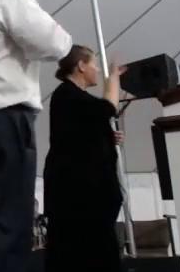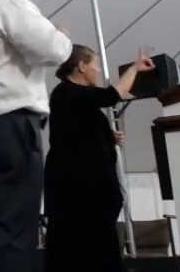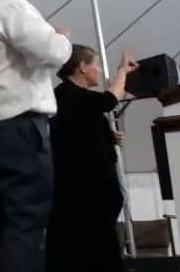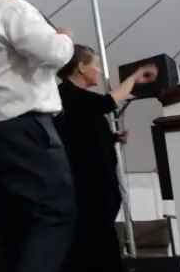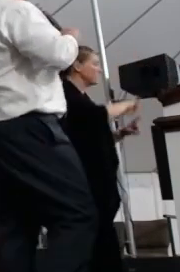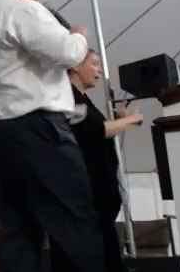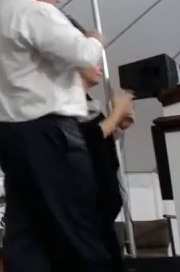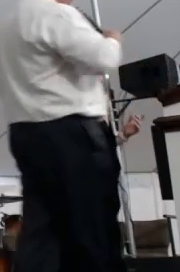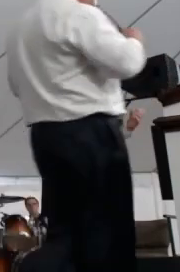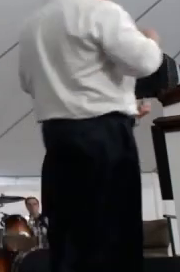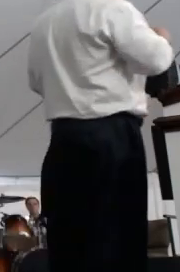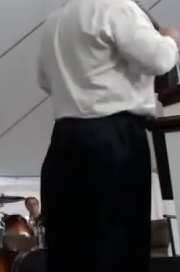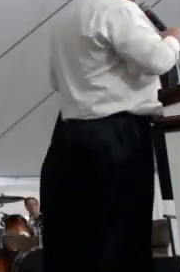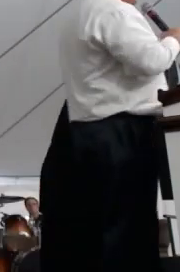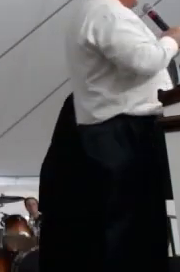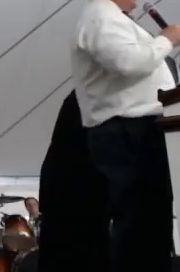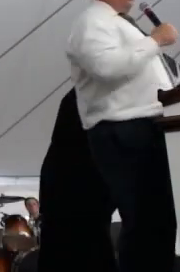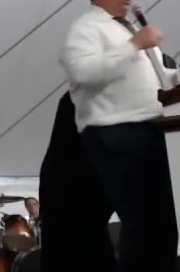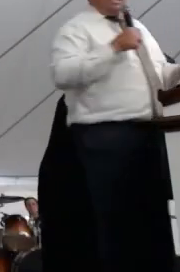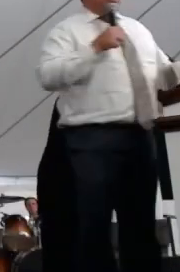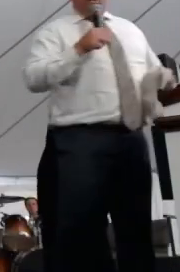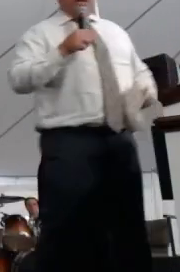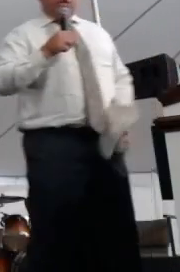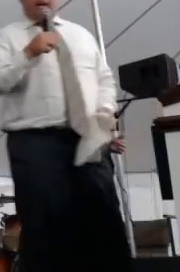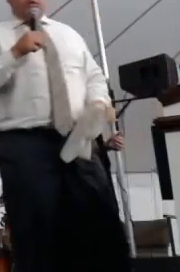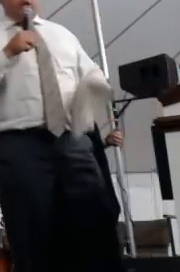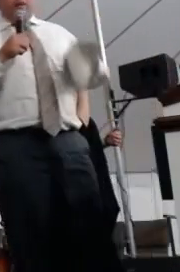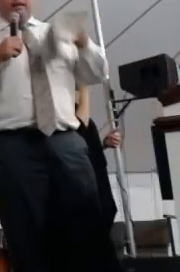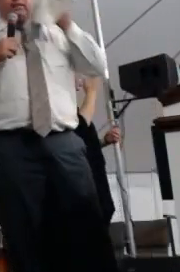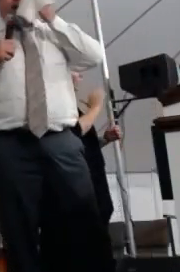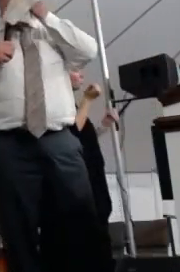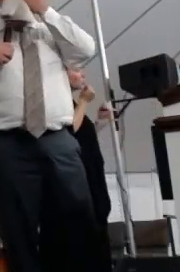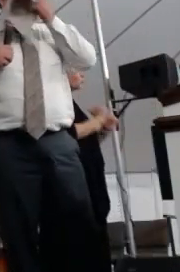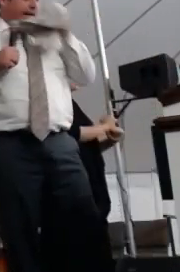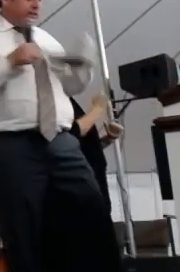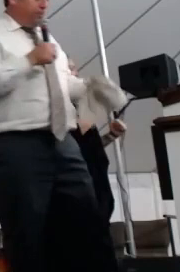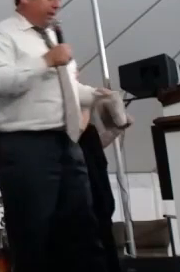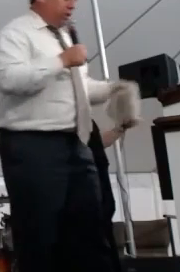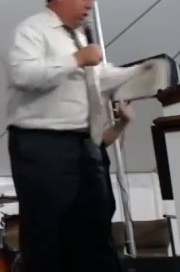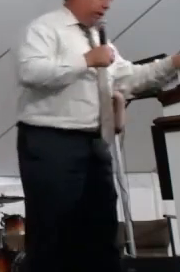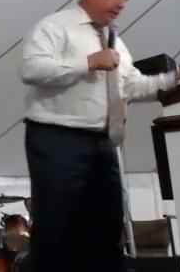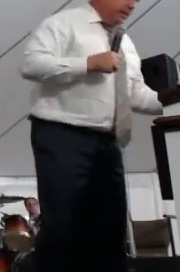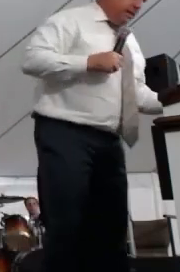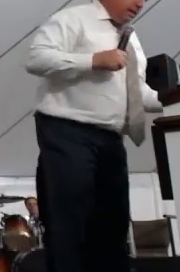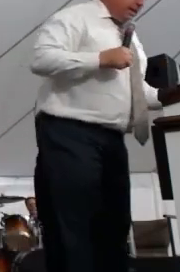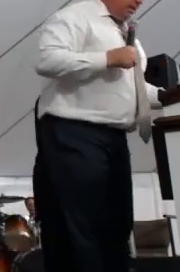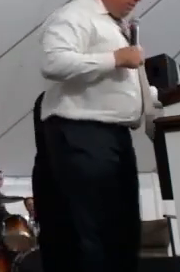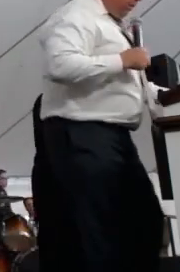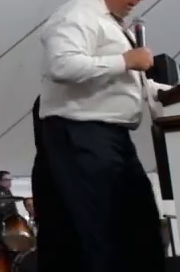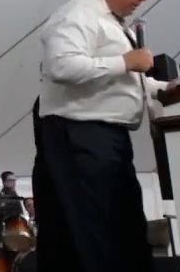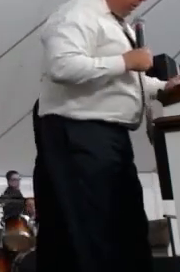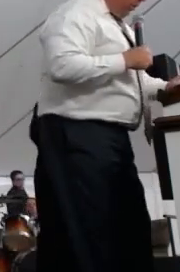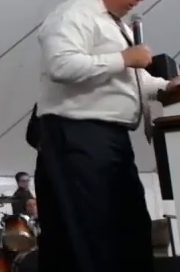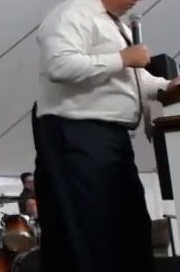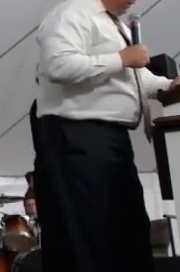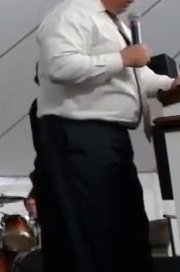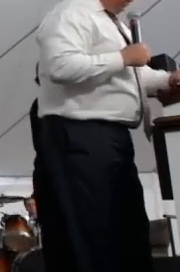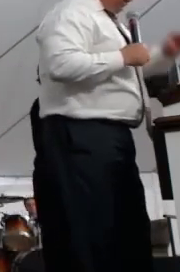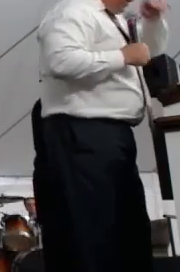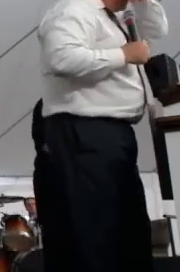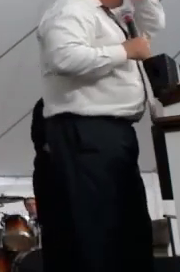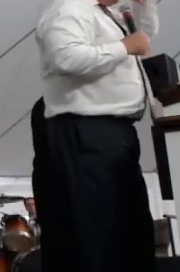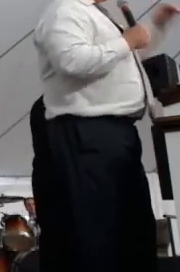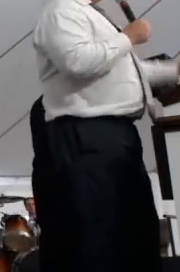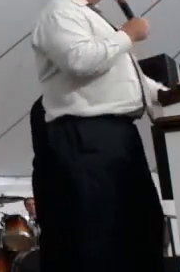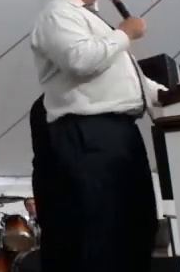to me anyways? Would you just indulge me? Because I know God's trying to challenge somebody tonight. Somebody say, praise the Lord. Praise the Lord. Praise the